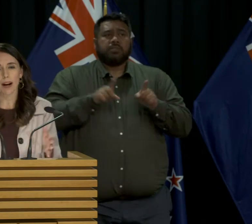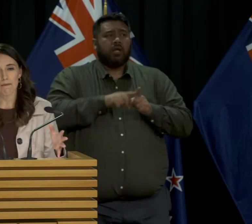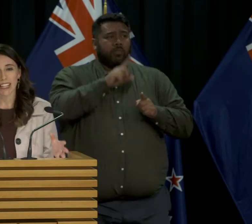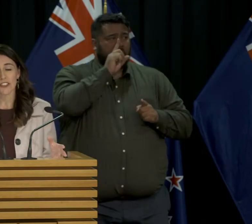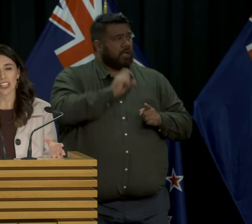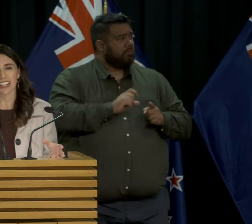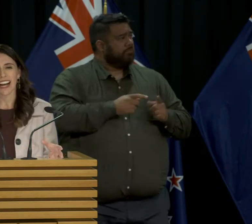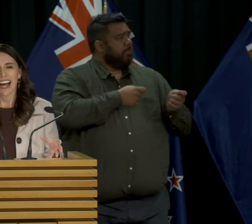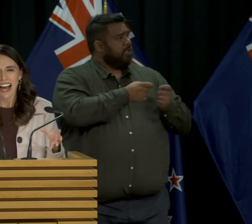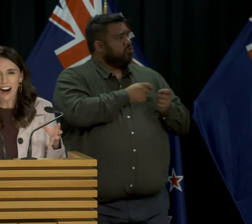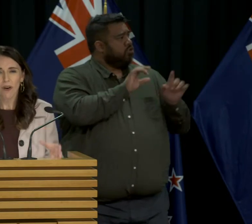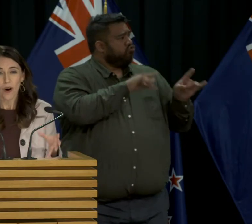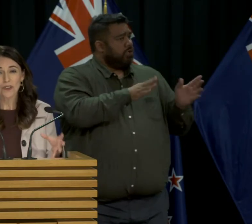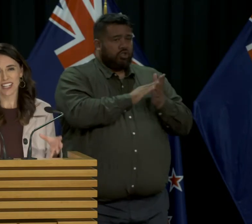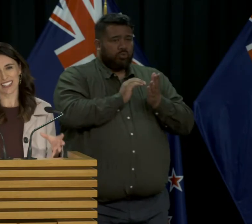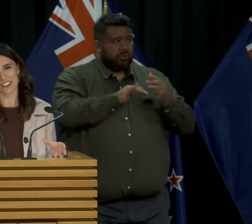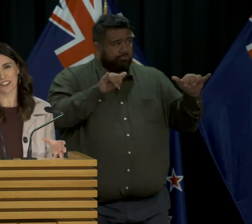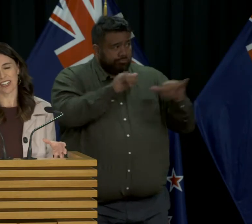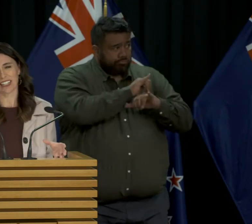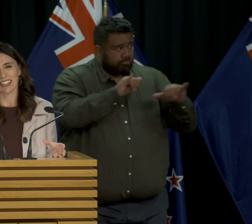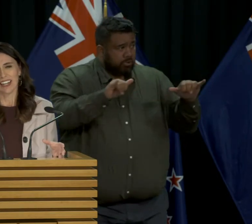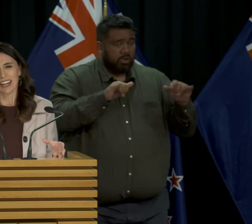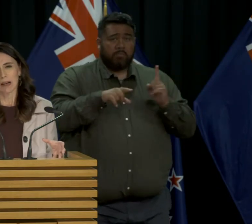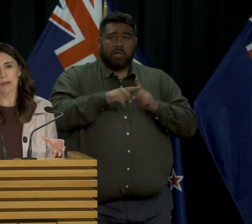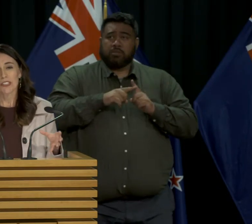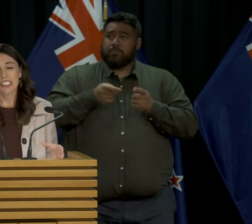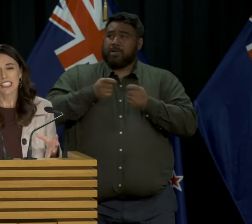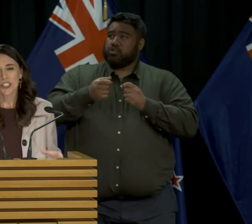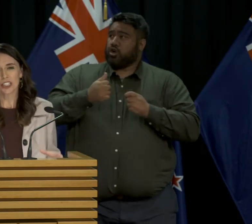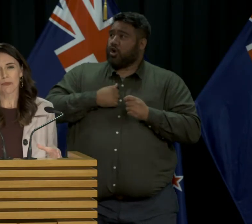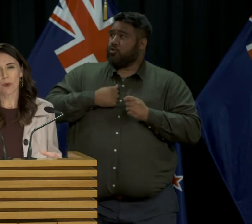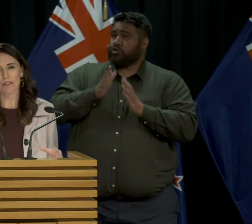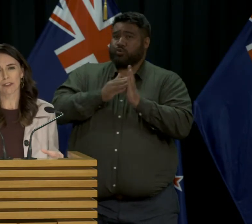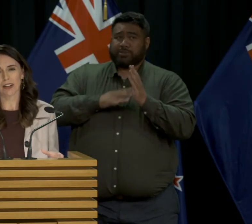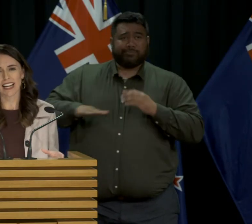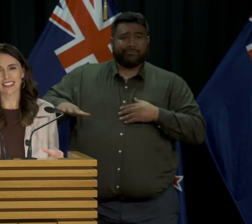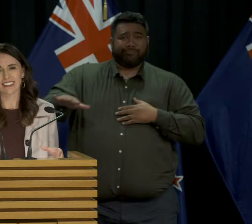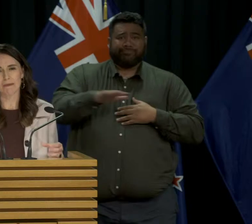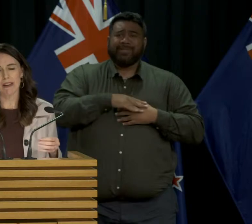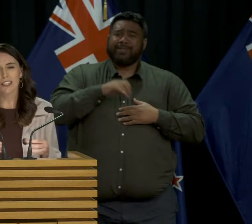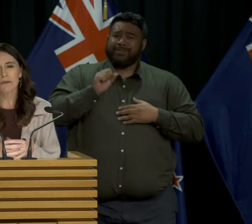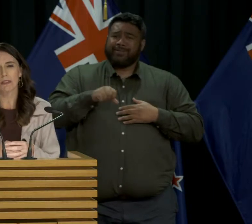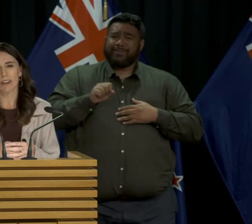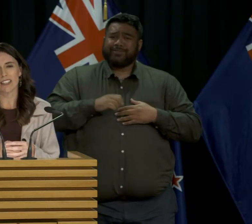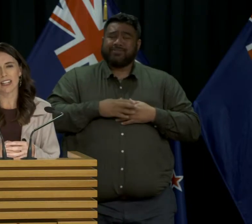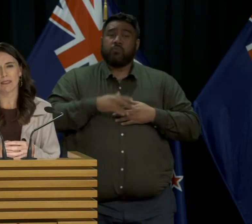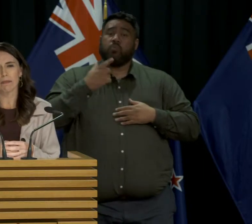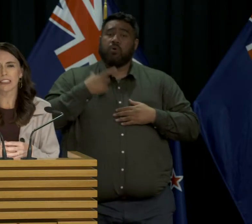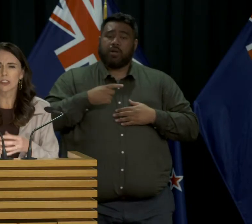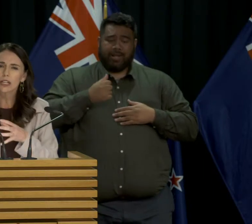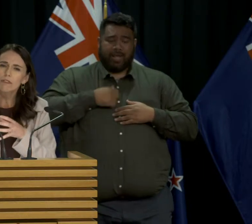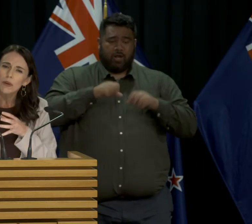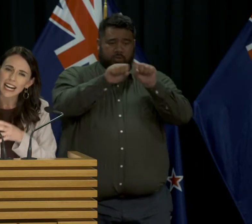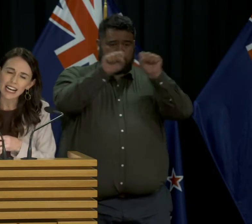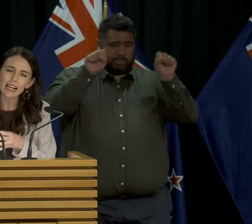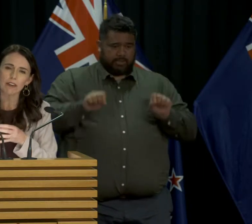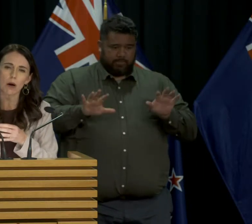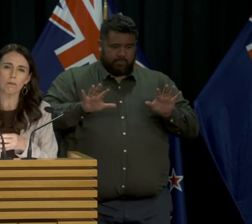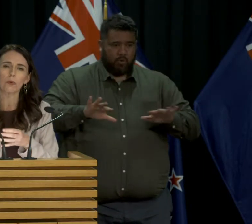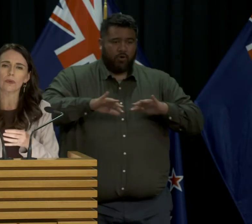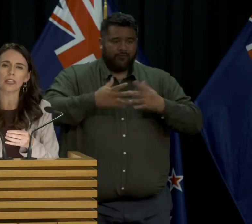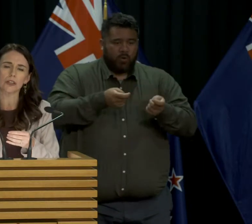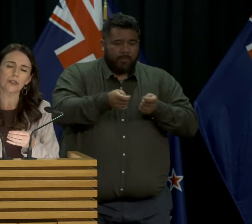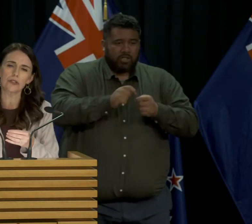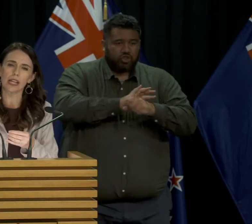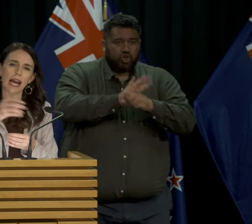I do around managing our own country. Because essentially what we've created is a management regime that means, look, if we have